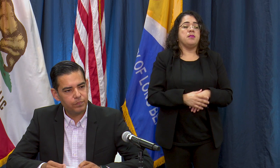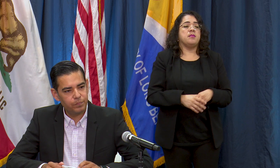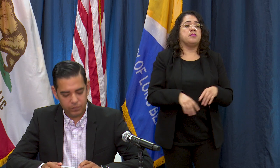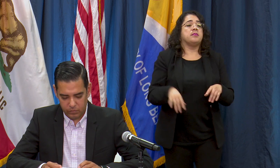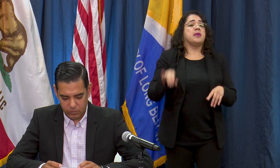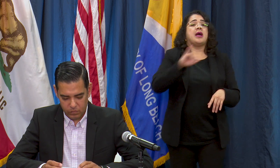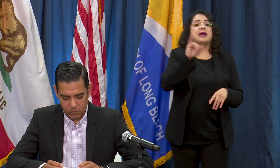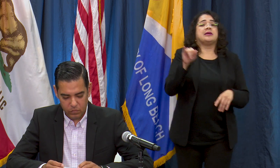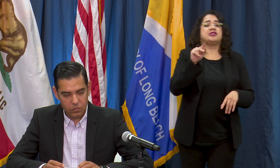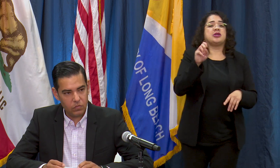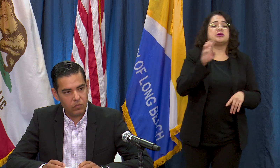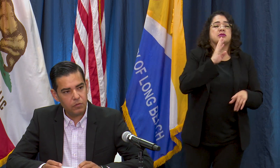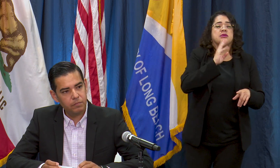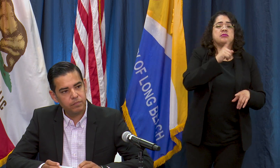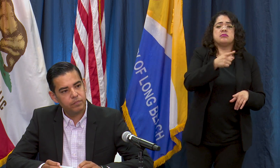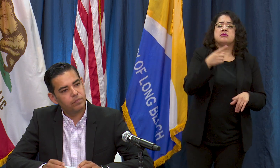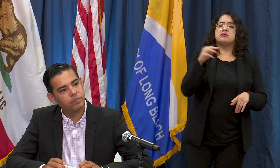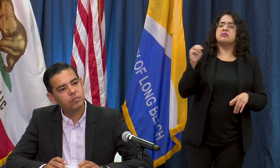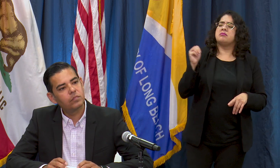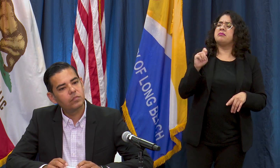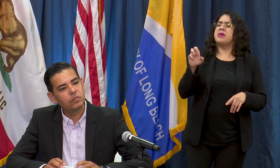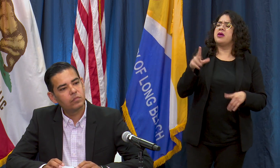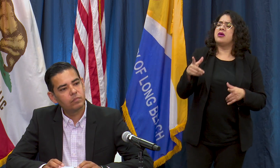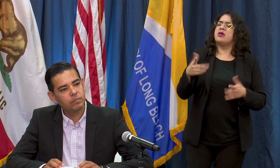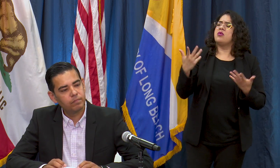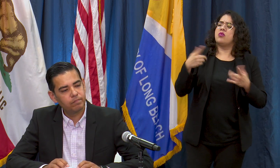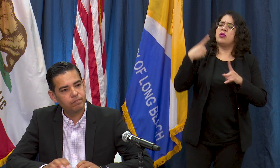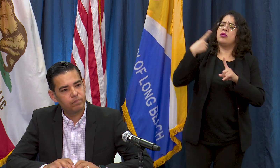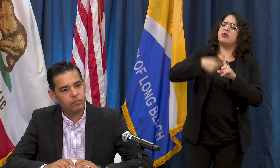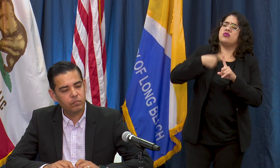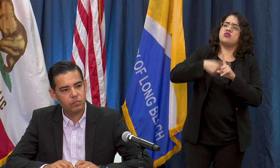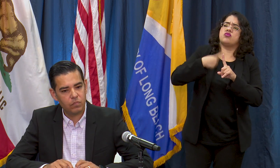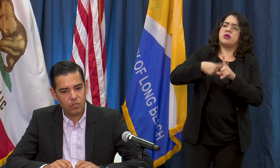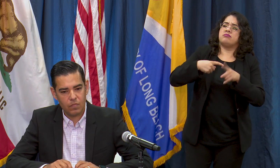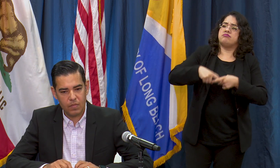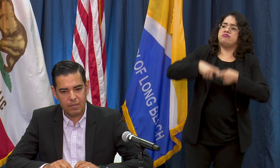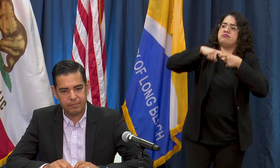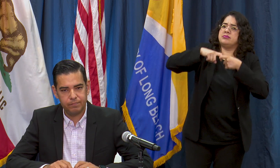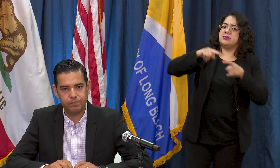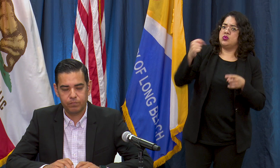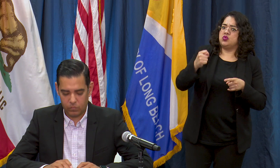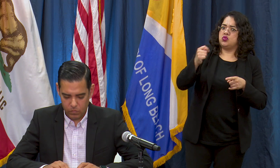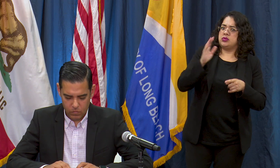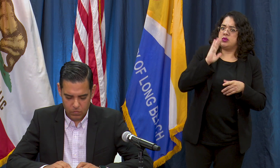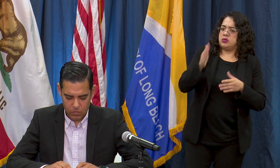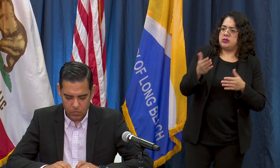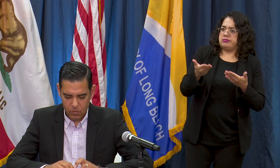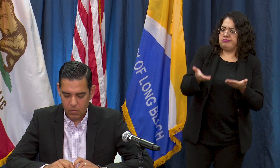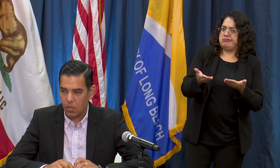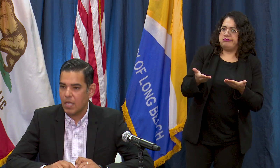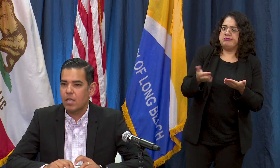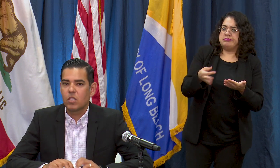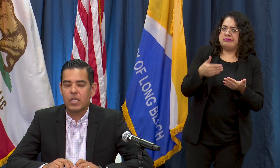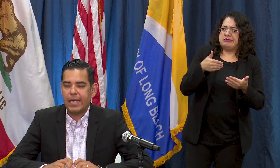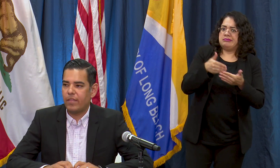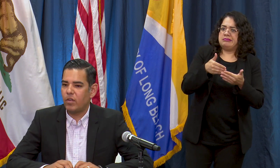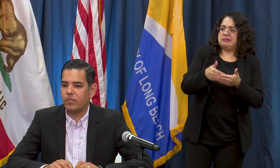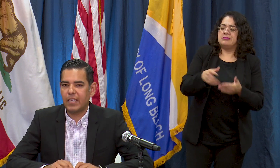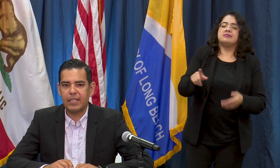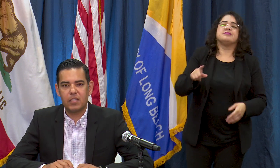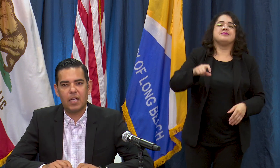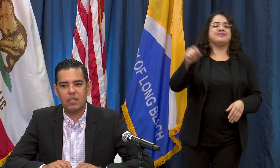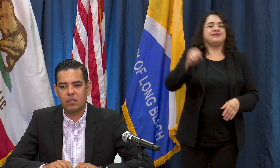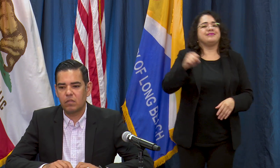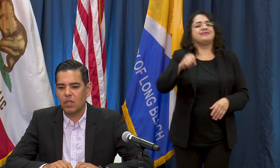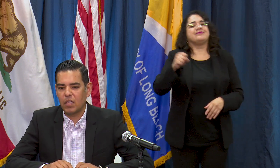question is, Mr. Mayor, talk a little bit about the rent moratorium, and obviously that's coming up on Tuesday. Can you give a little bit more guidance and discussion on that? There